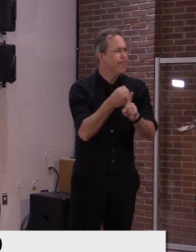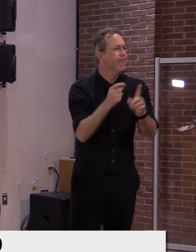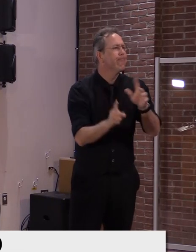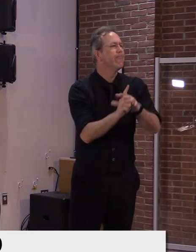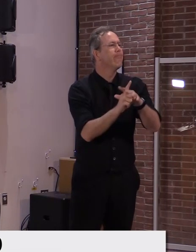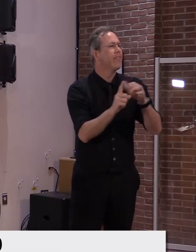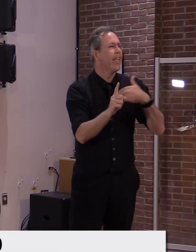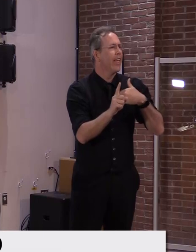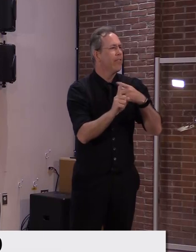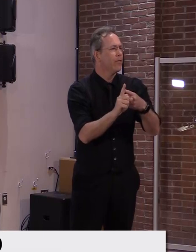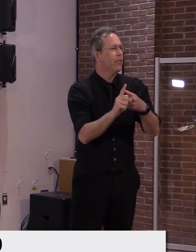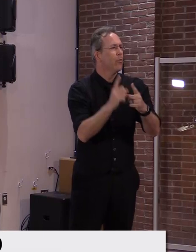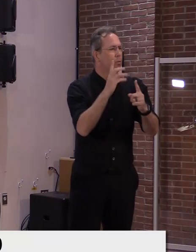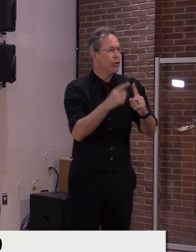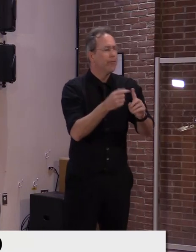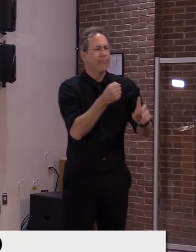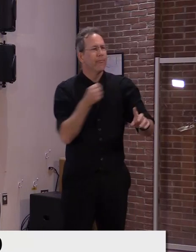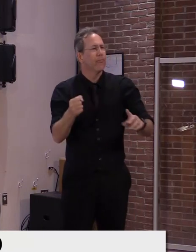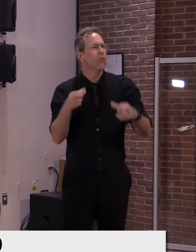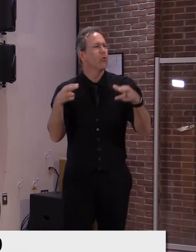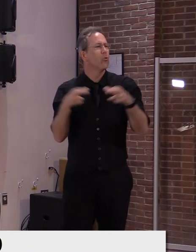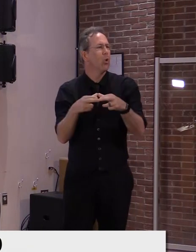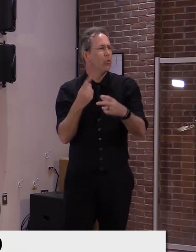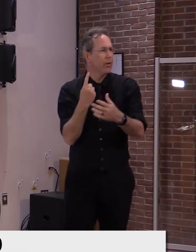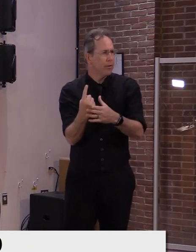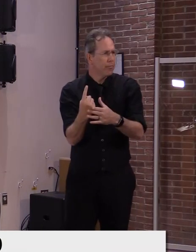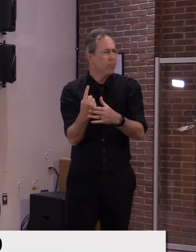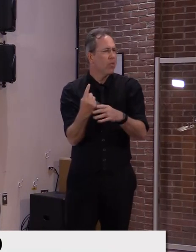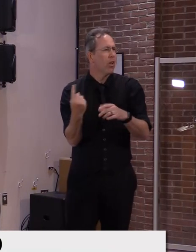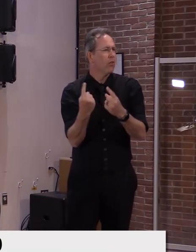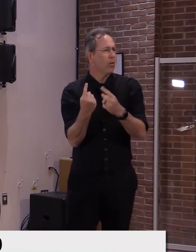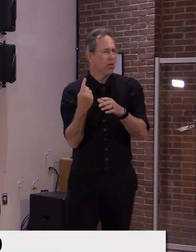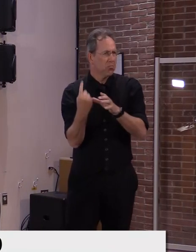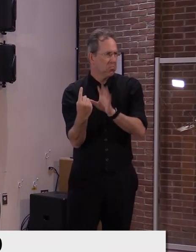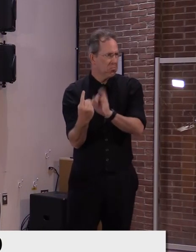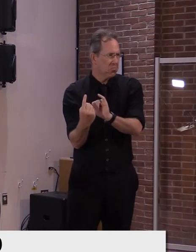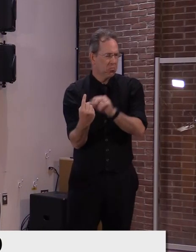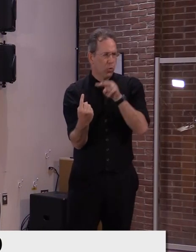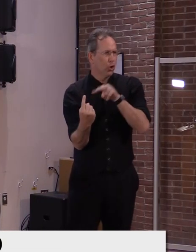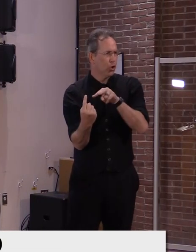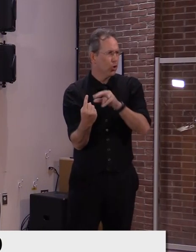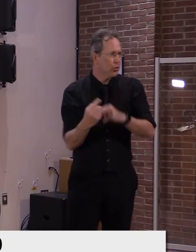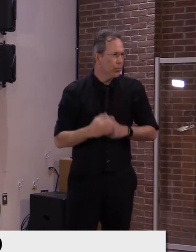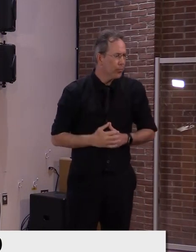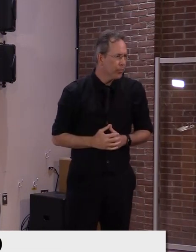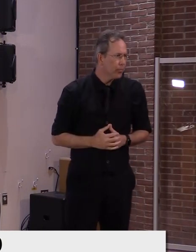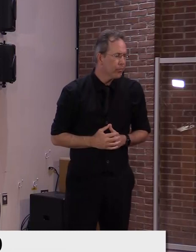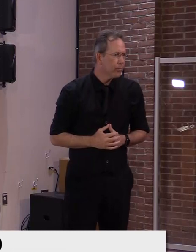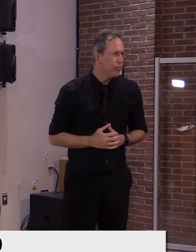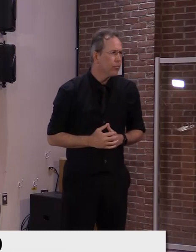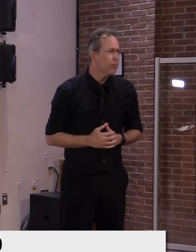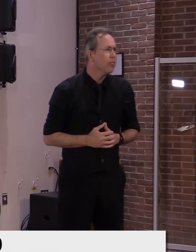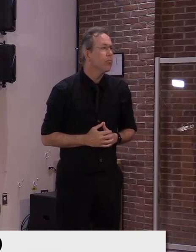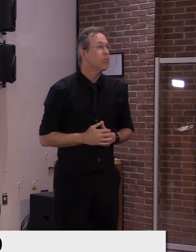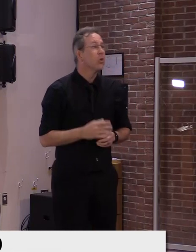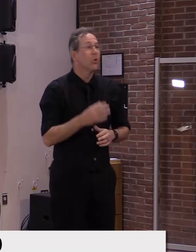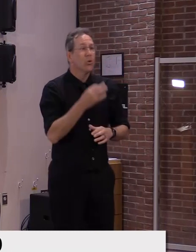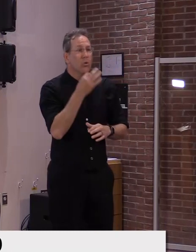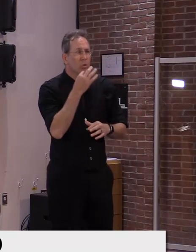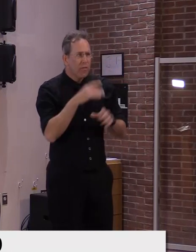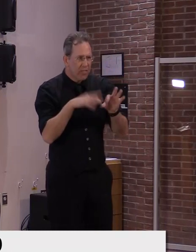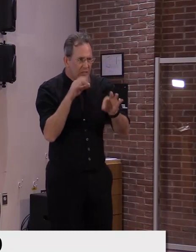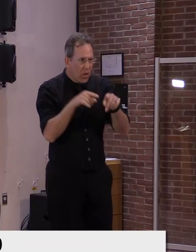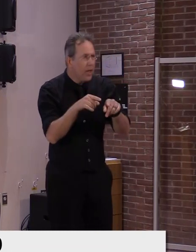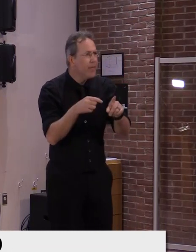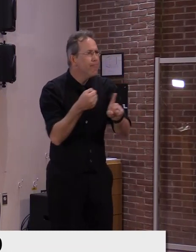in the medical isolation unit and has been since that intake came into the facility. So